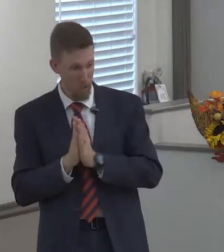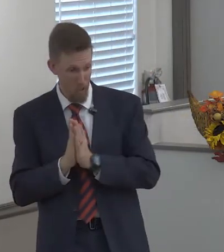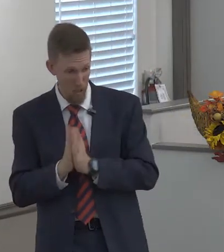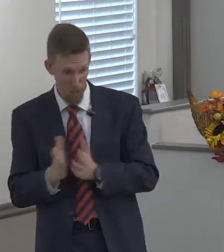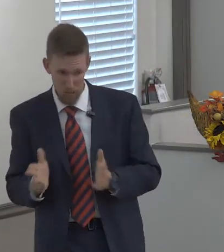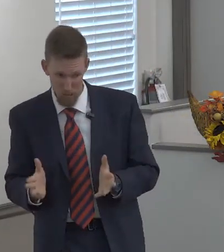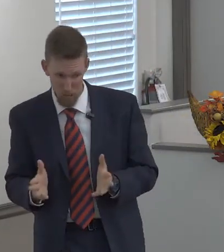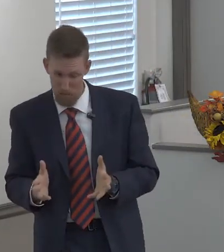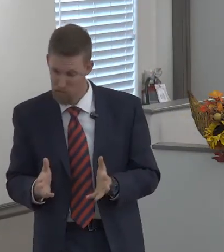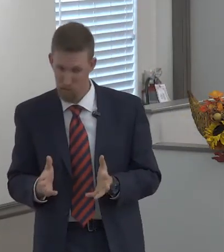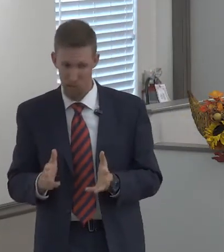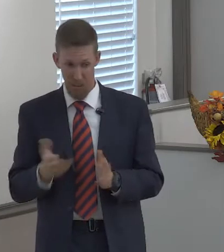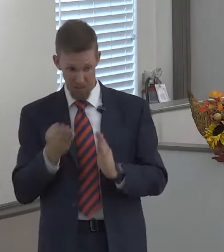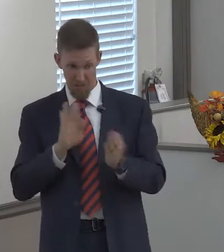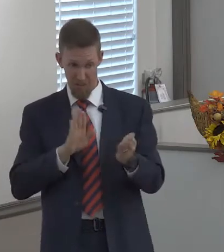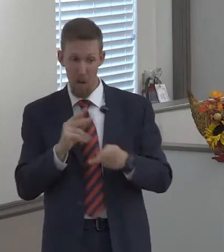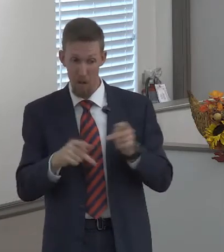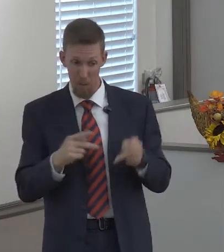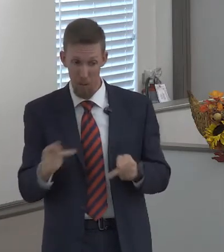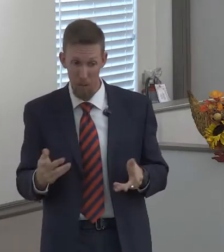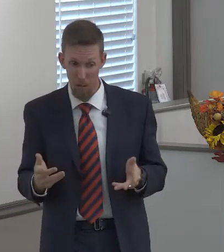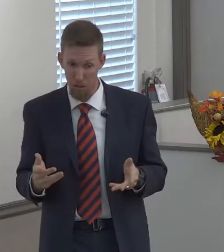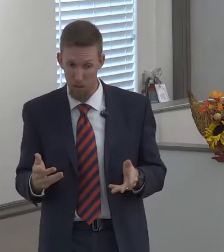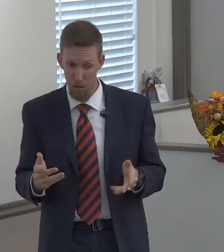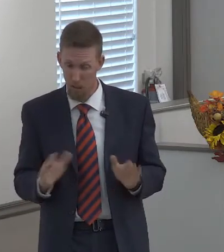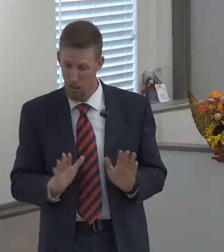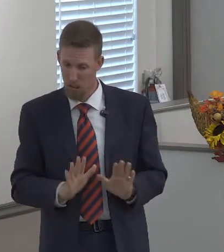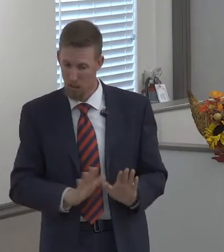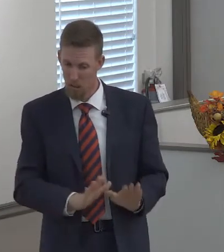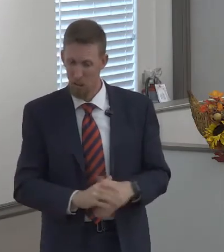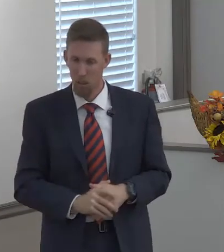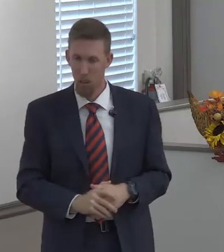And so, okay, well, we went and checked it out.